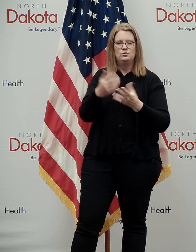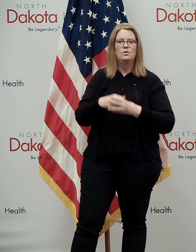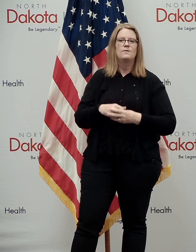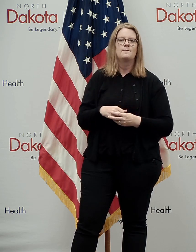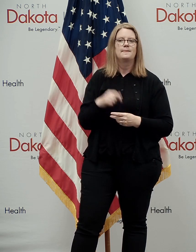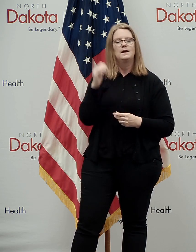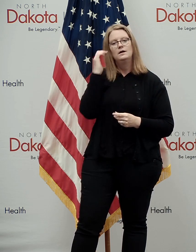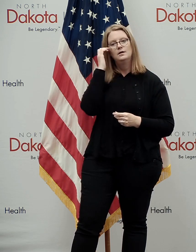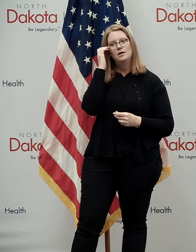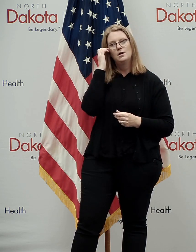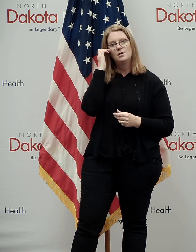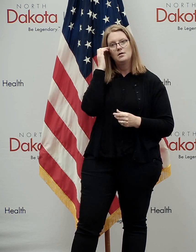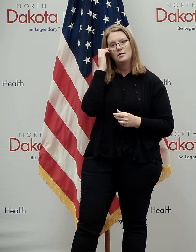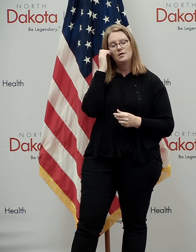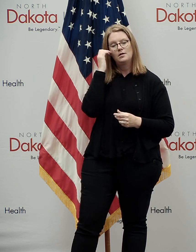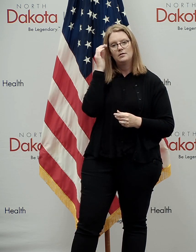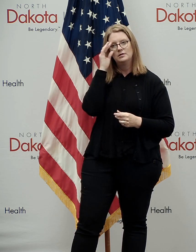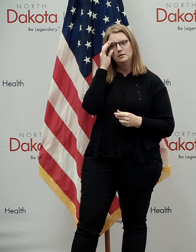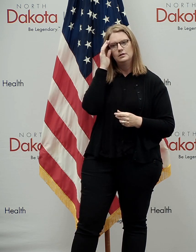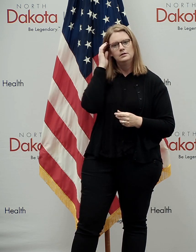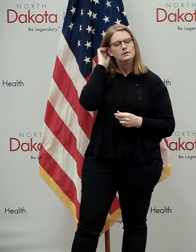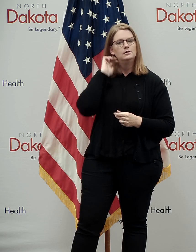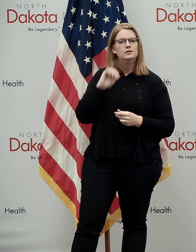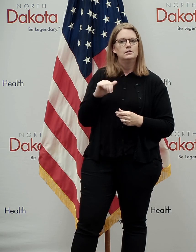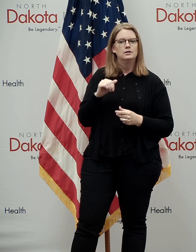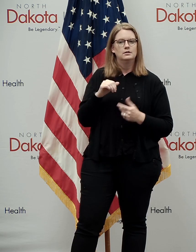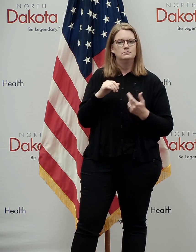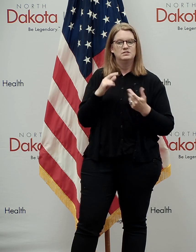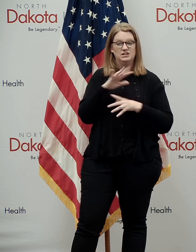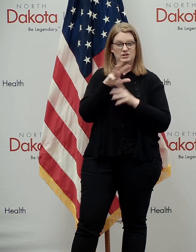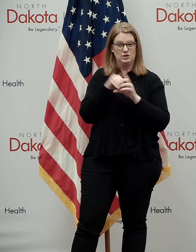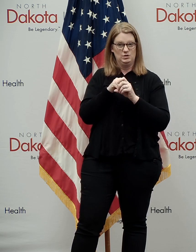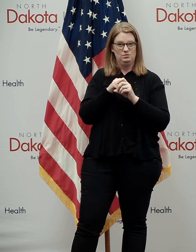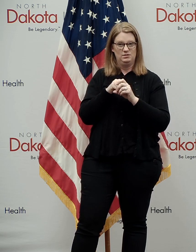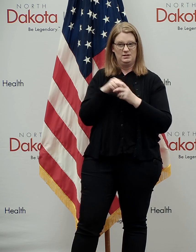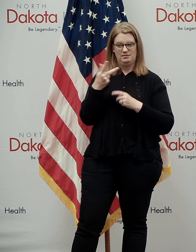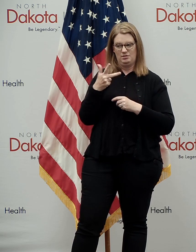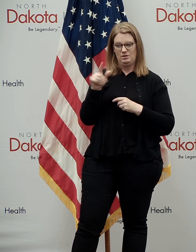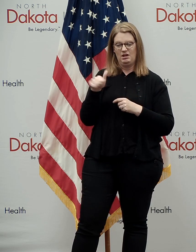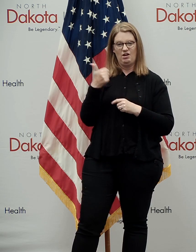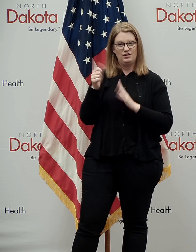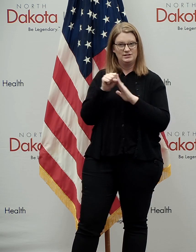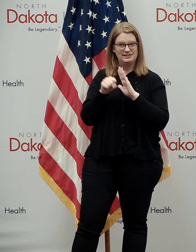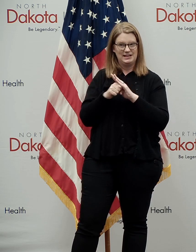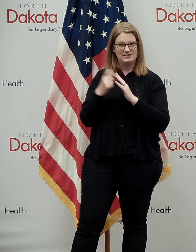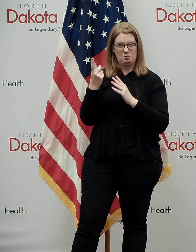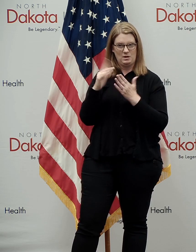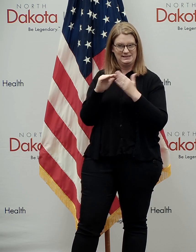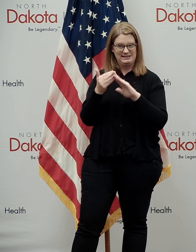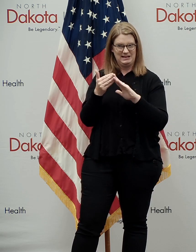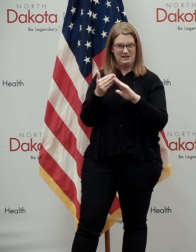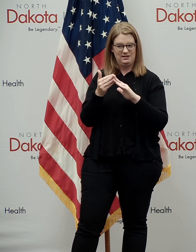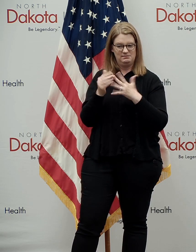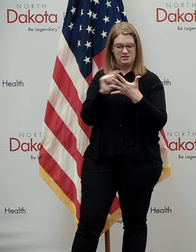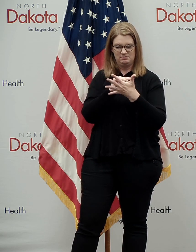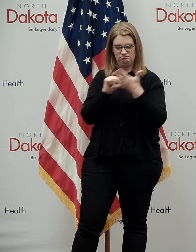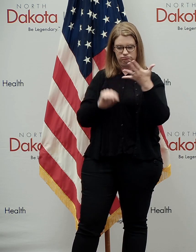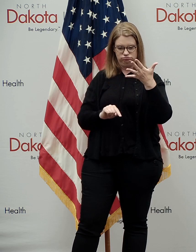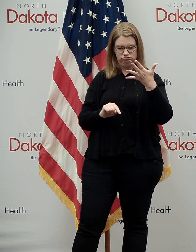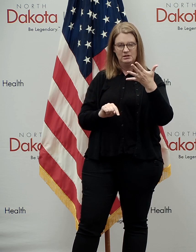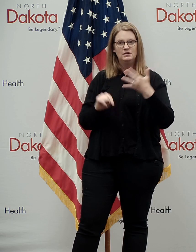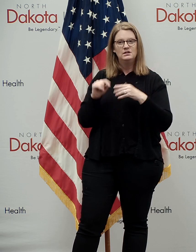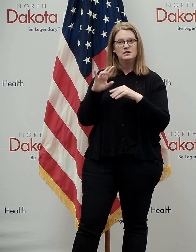But again, when you're on that short of a list with 3 other states and 1 city, and then having a team from the DOD